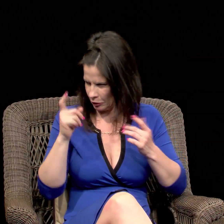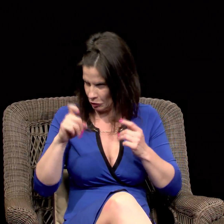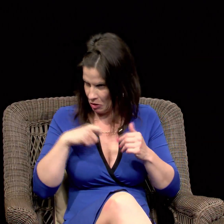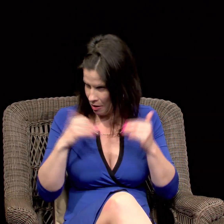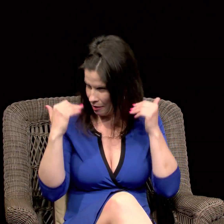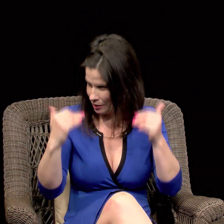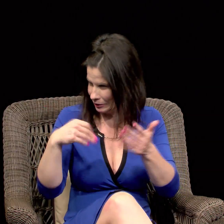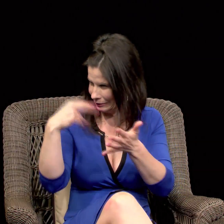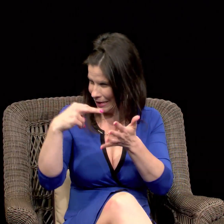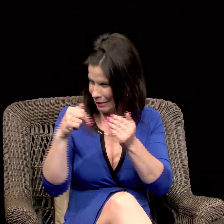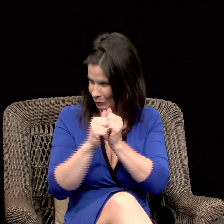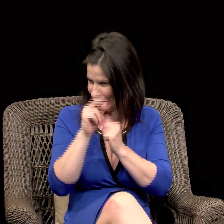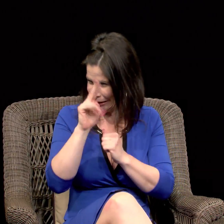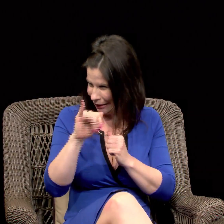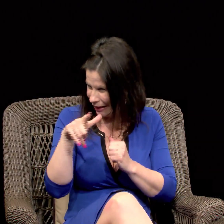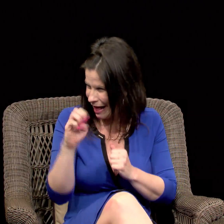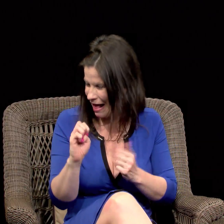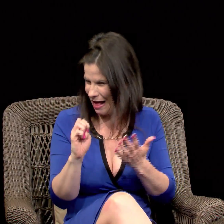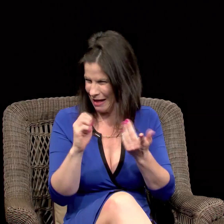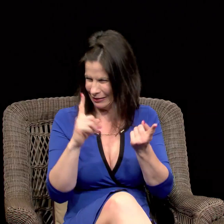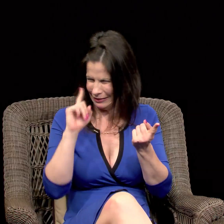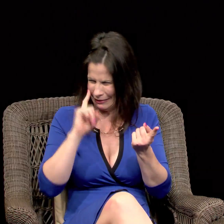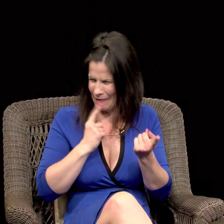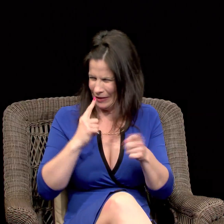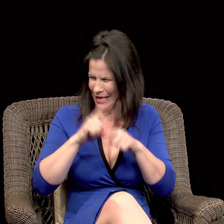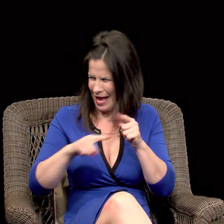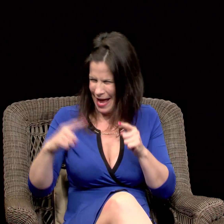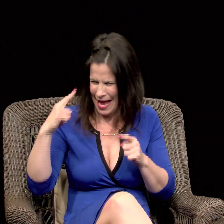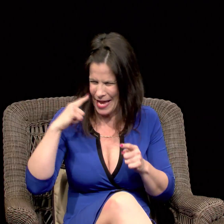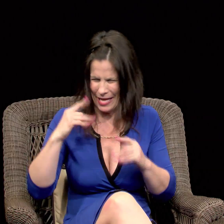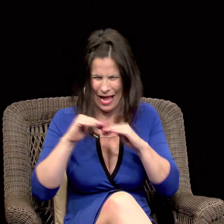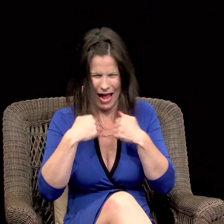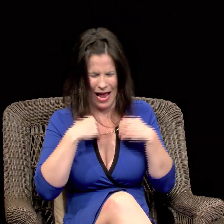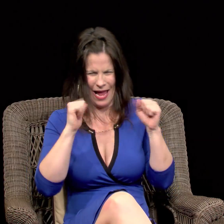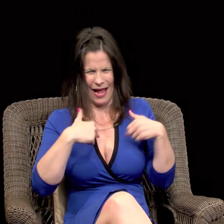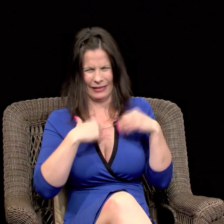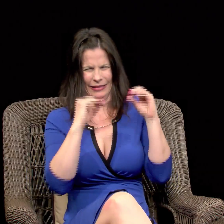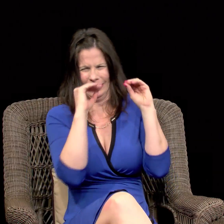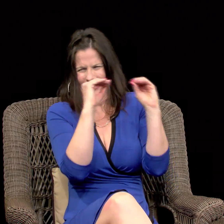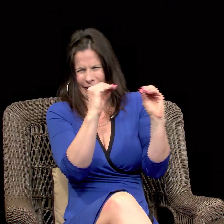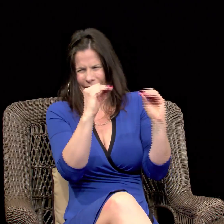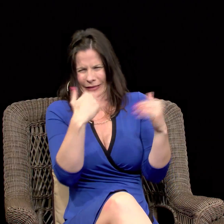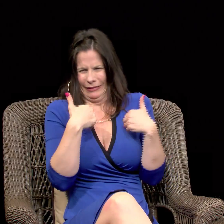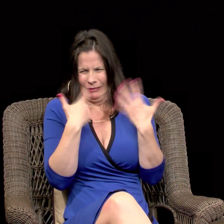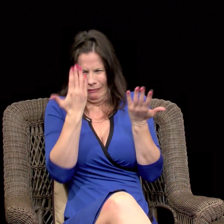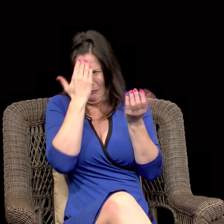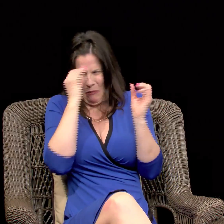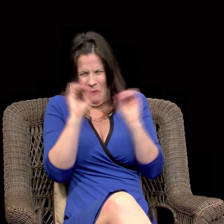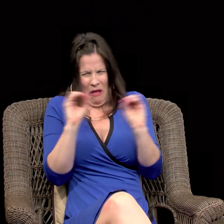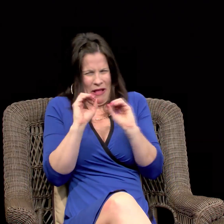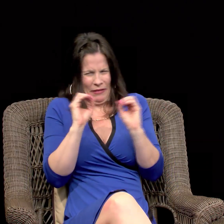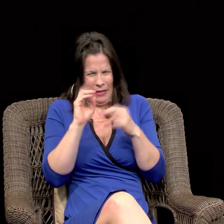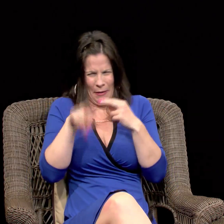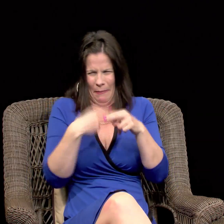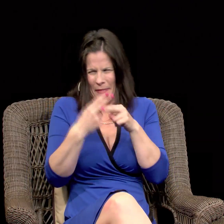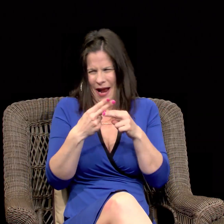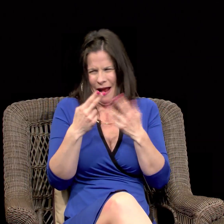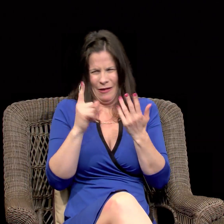thought about going ahead to dance with Nyle. If he can't hear, how is he going to hear the music? How will I teach